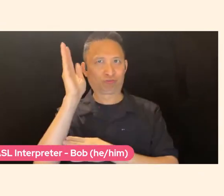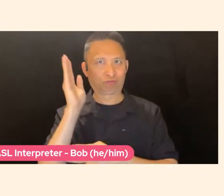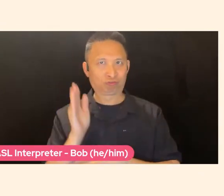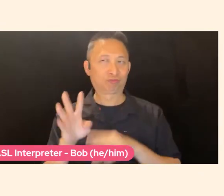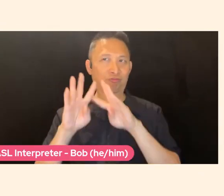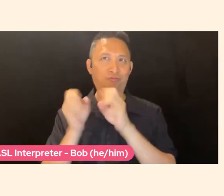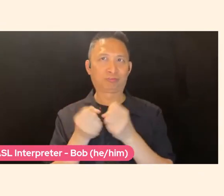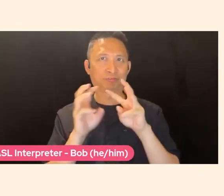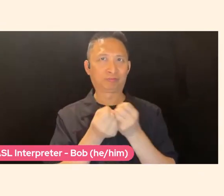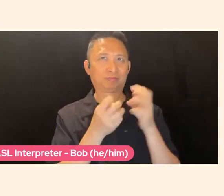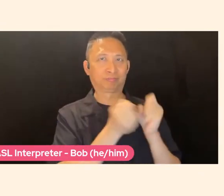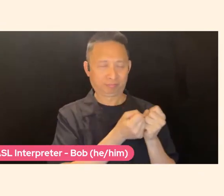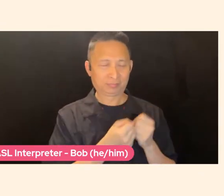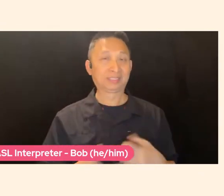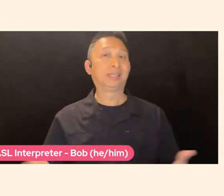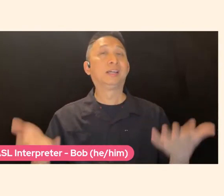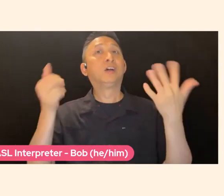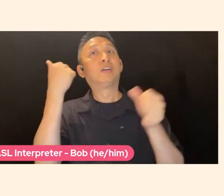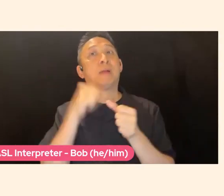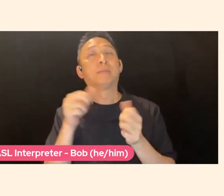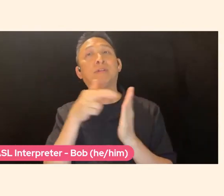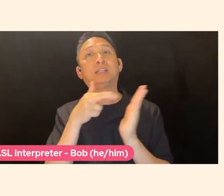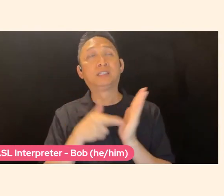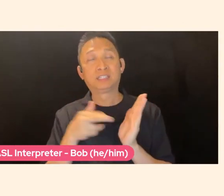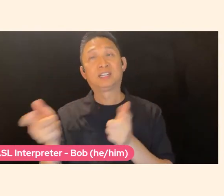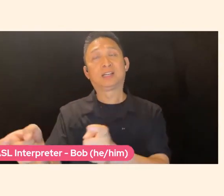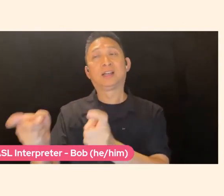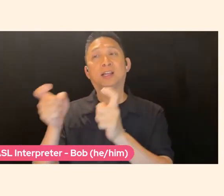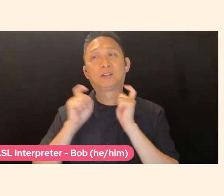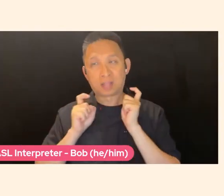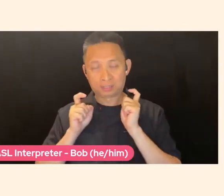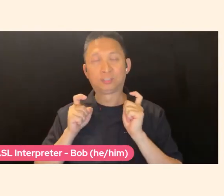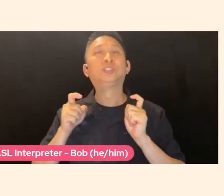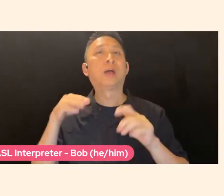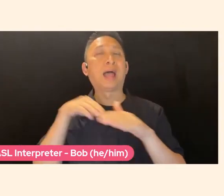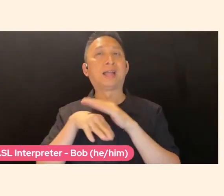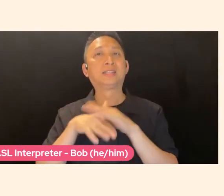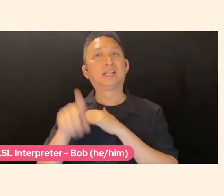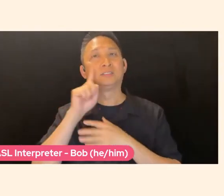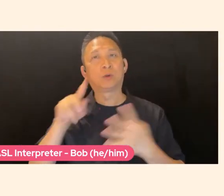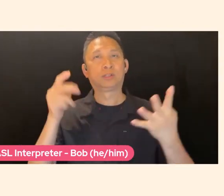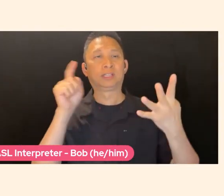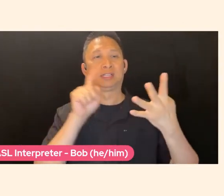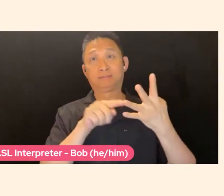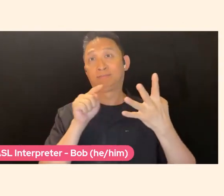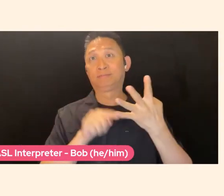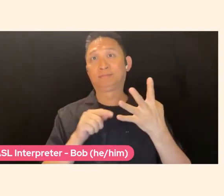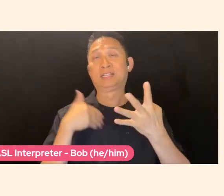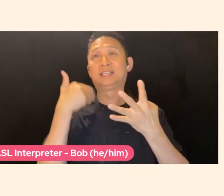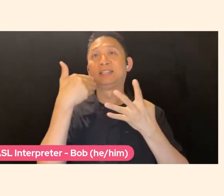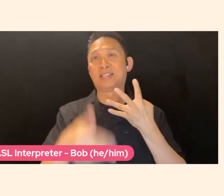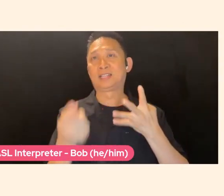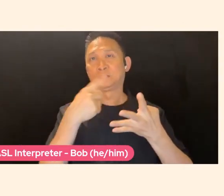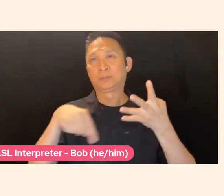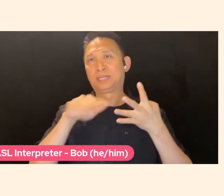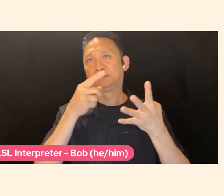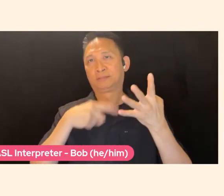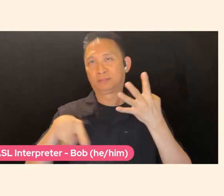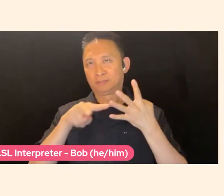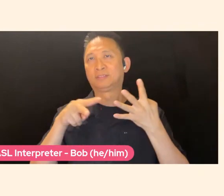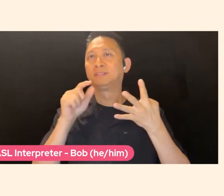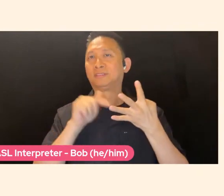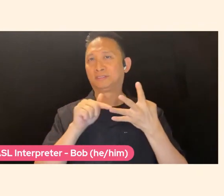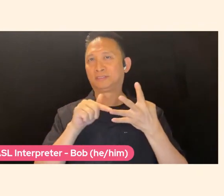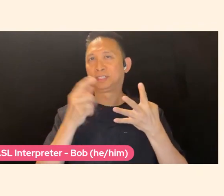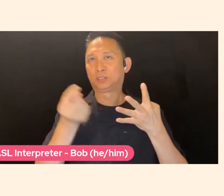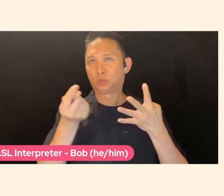registration for this symposium grants you access to the following 2 sessions taking place at the remaining Tuesdays in September at